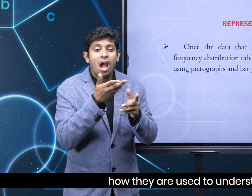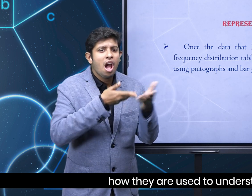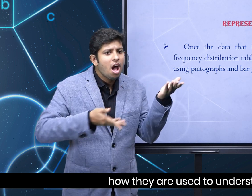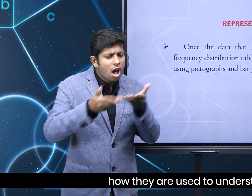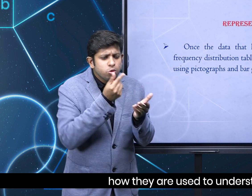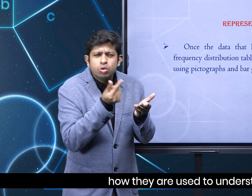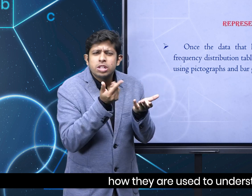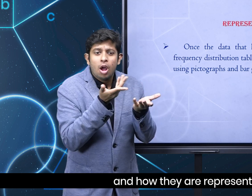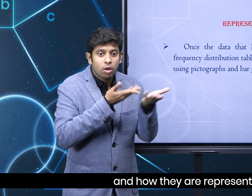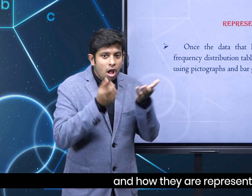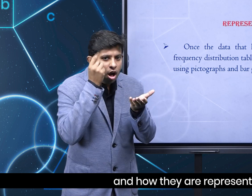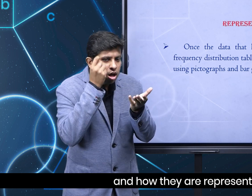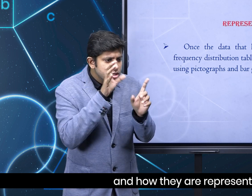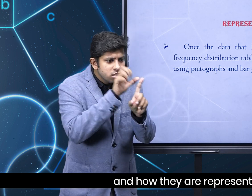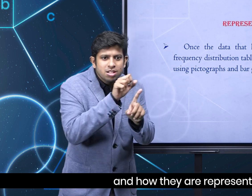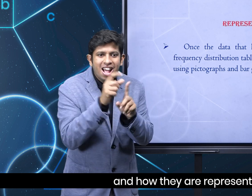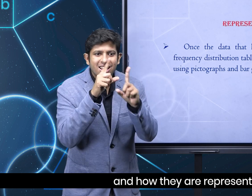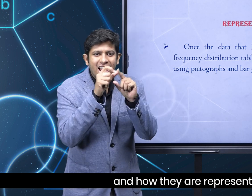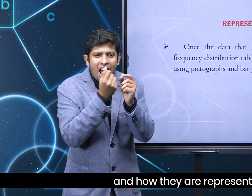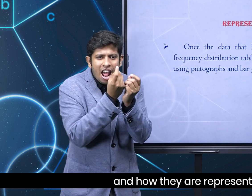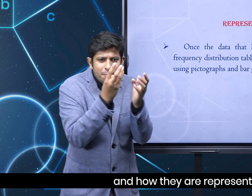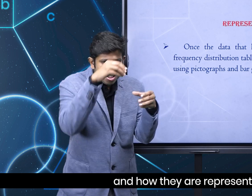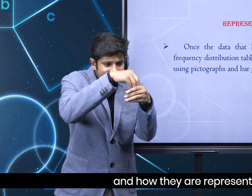understand the data, and how they are represented or drawn.